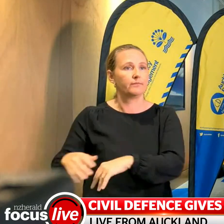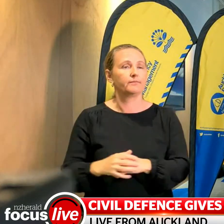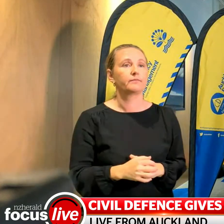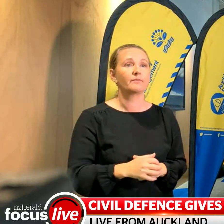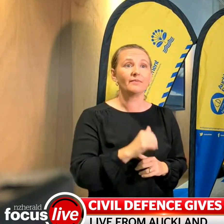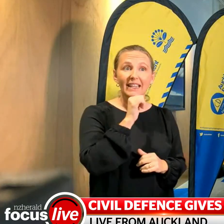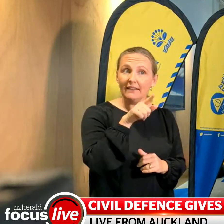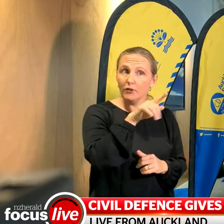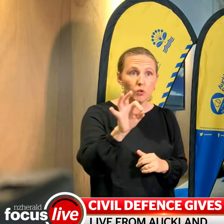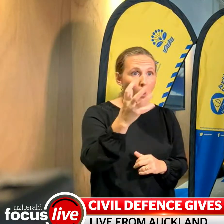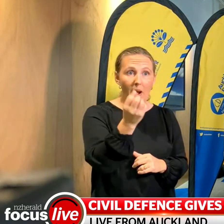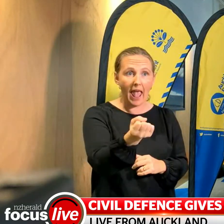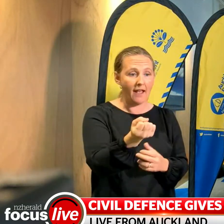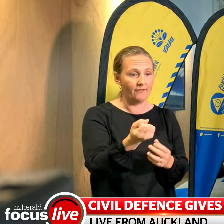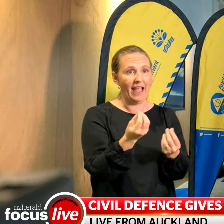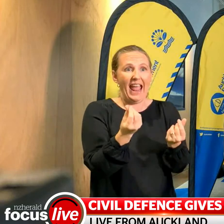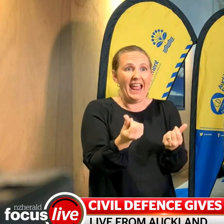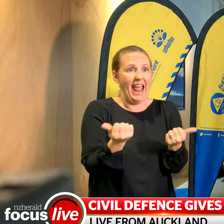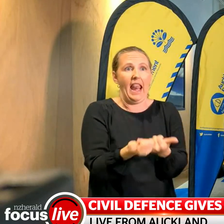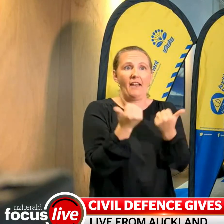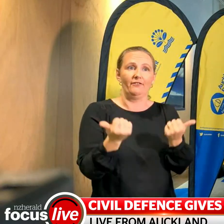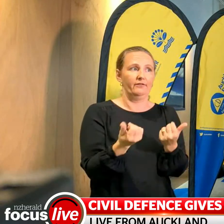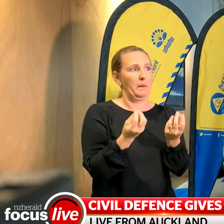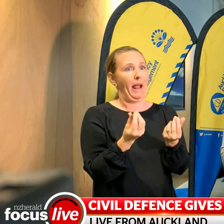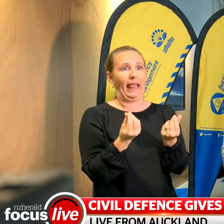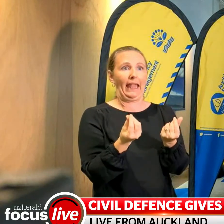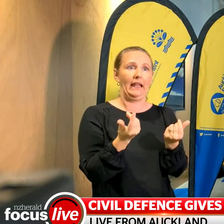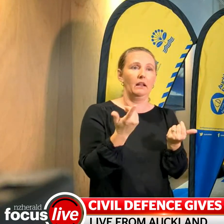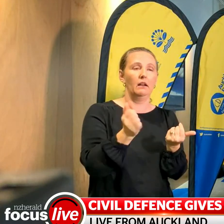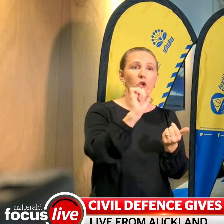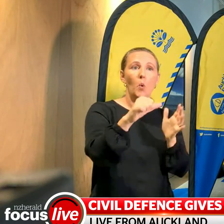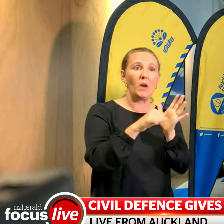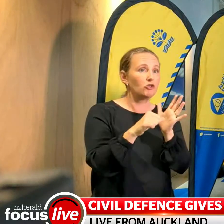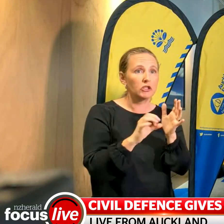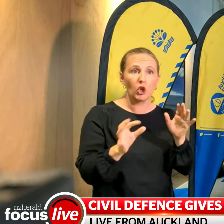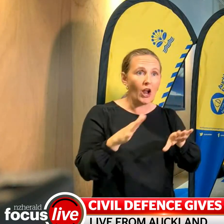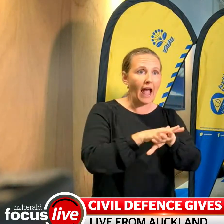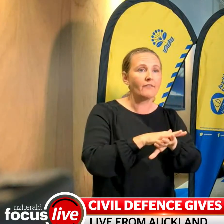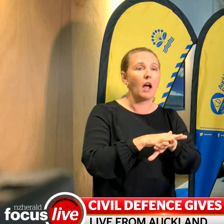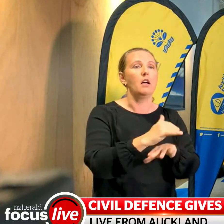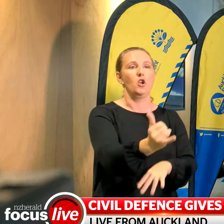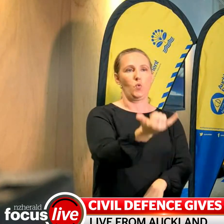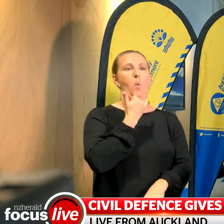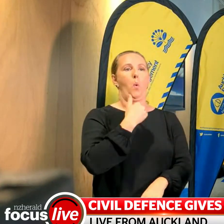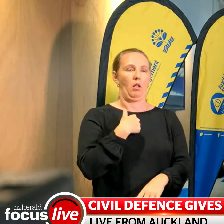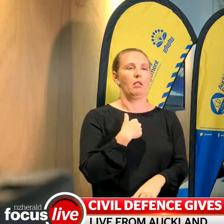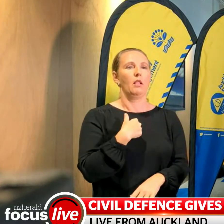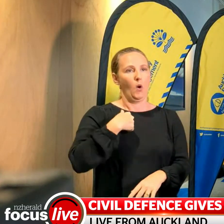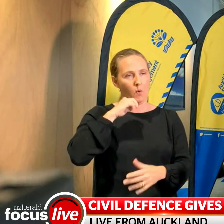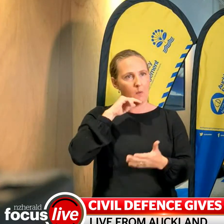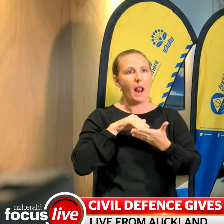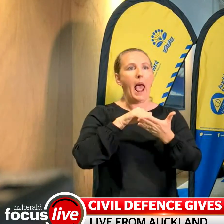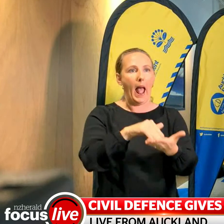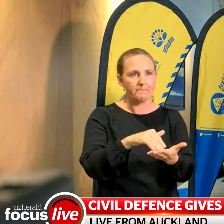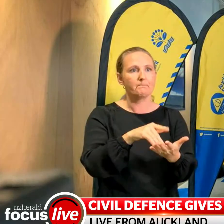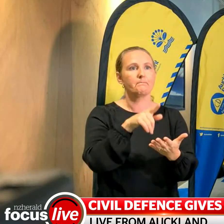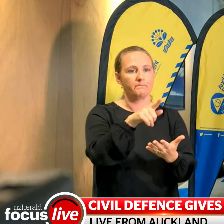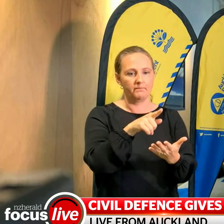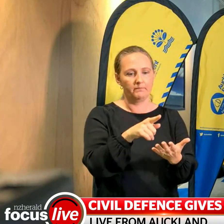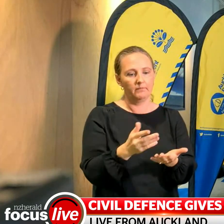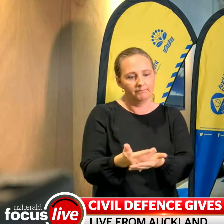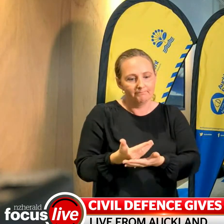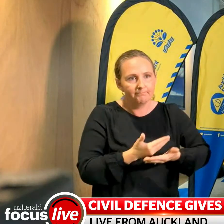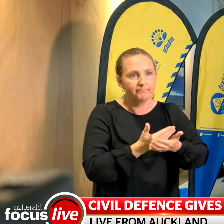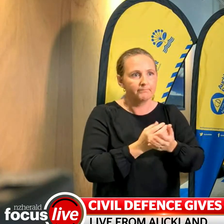insurance company to be able to do that, then please call us and we will help facilitate your access to the transfer station